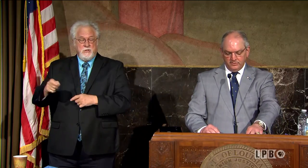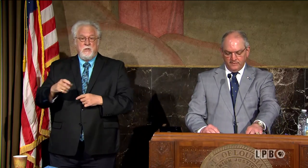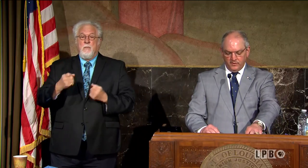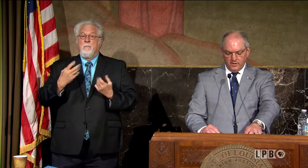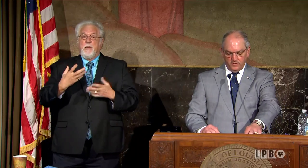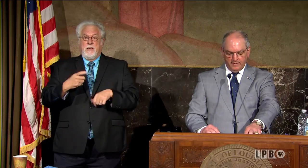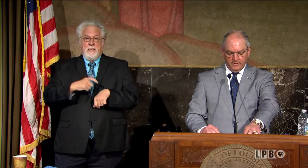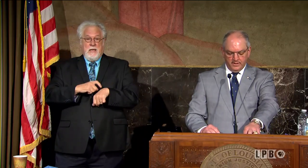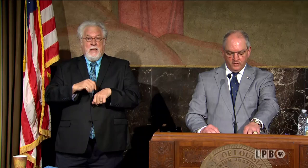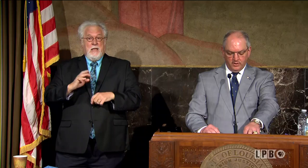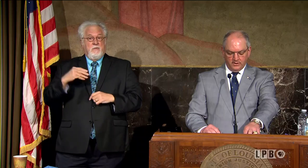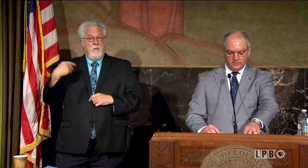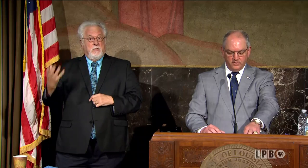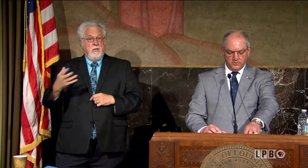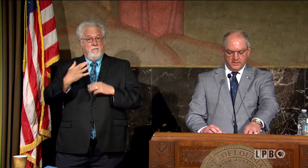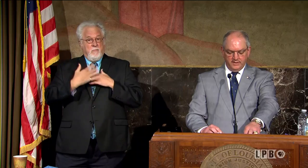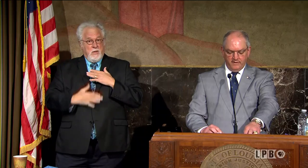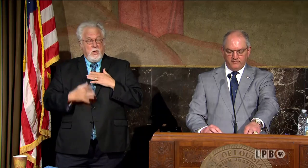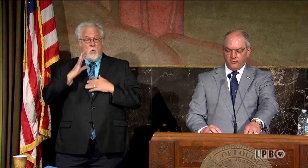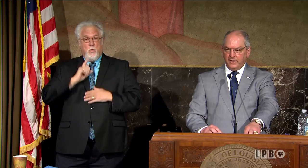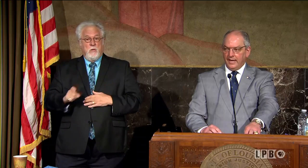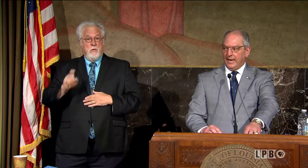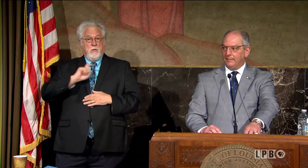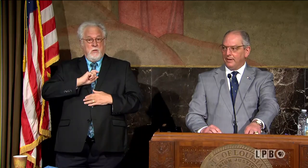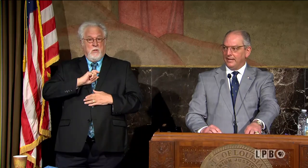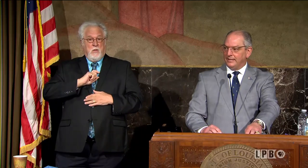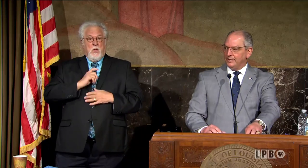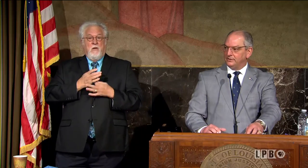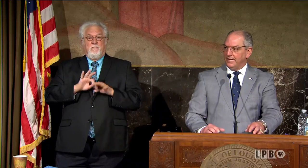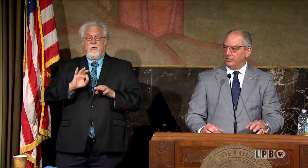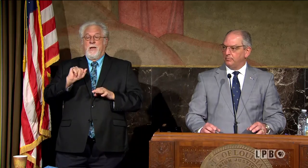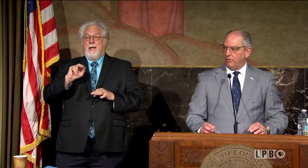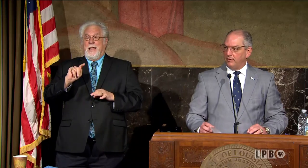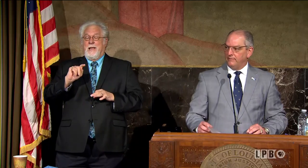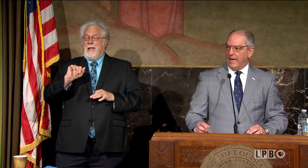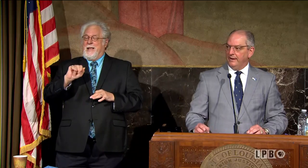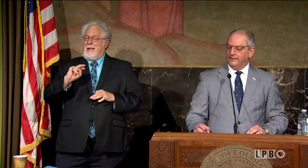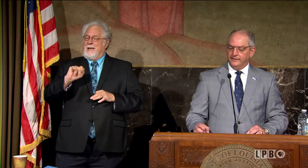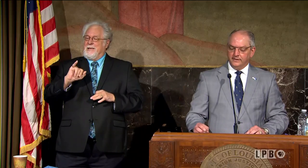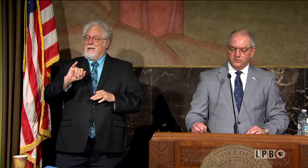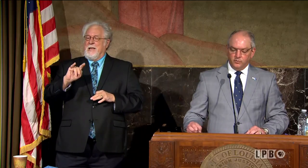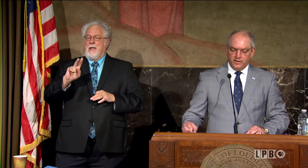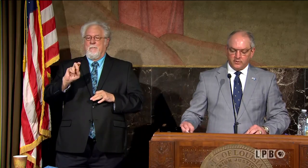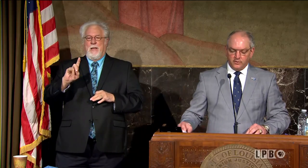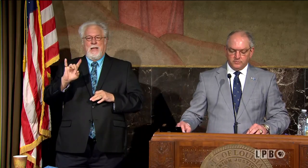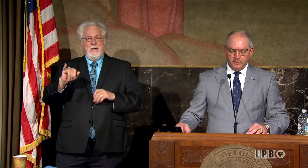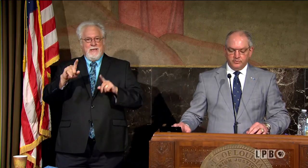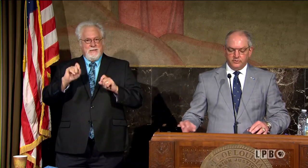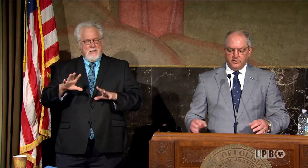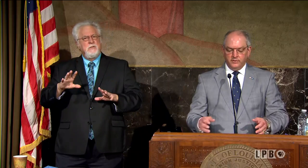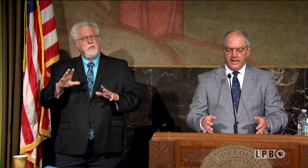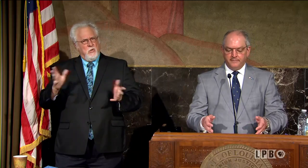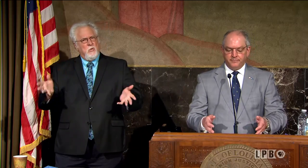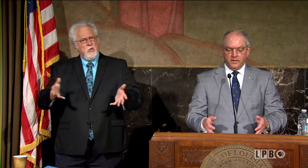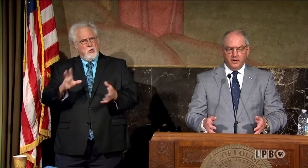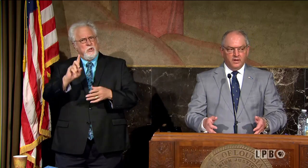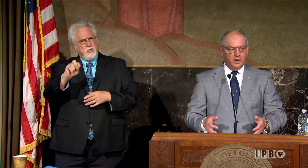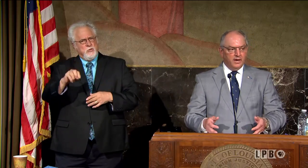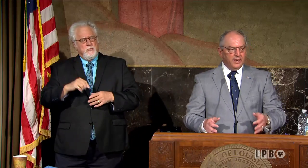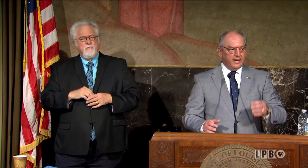many cases, if you donate blood, you will also receive a free antibody test as part of that. So we'd encourage people to do